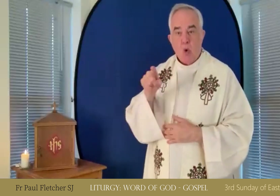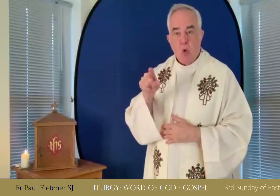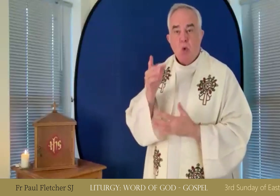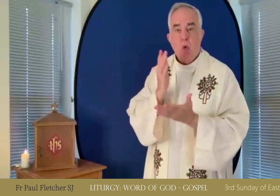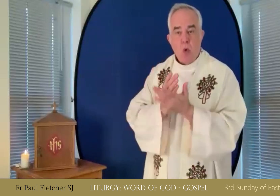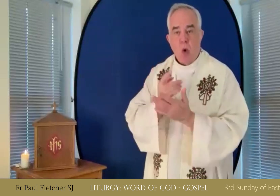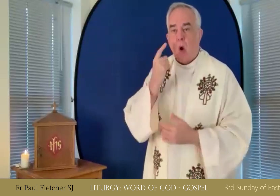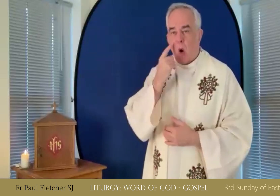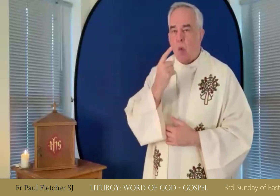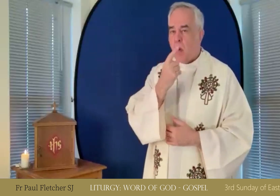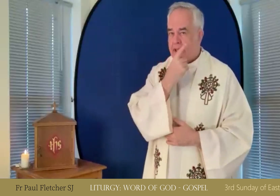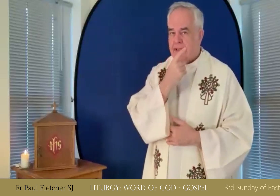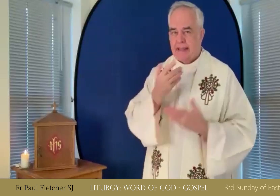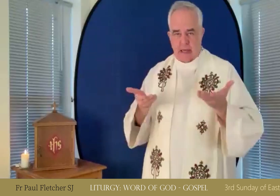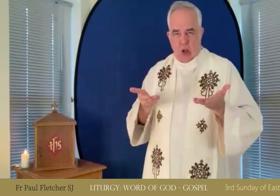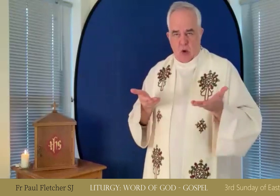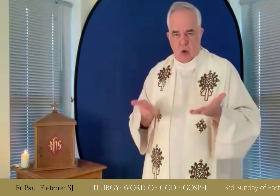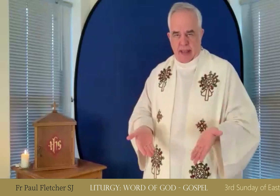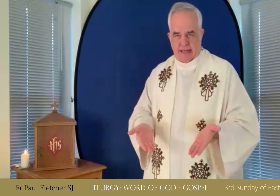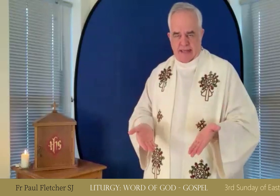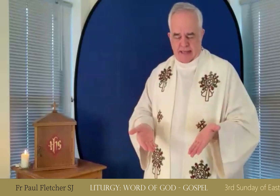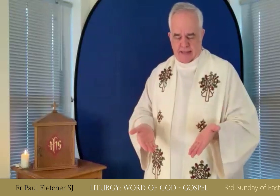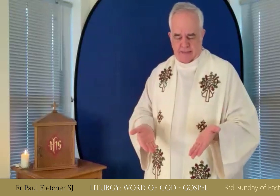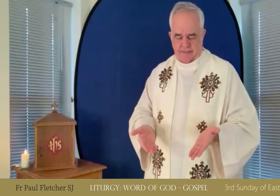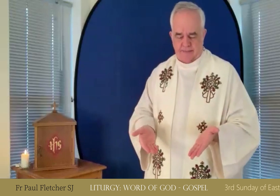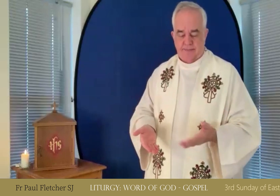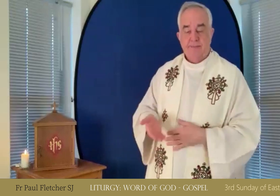You are witnesses to this.